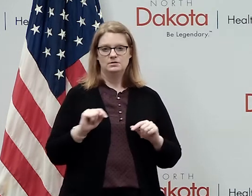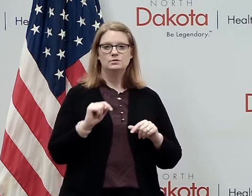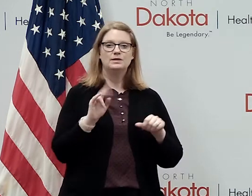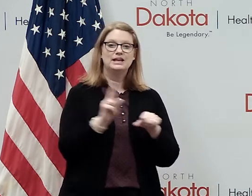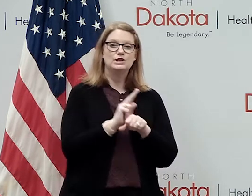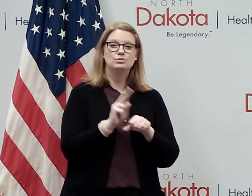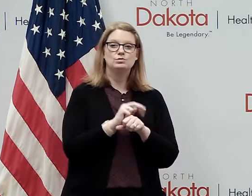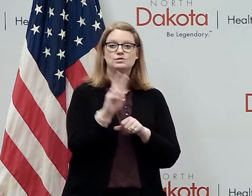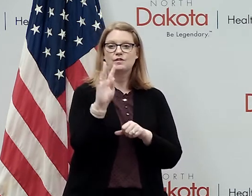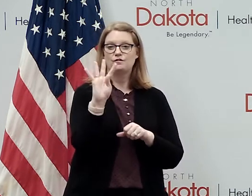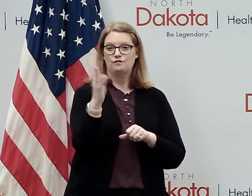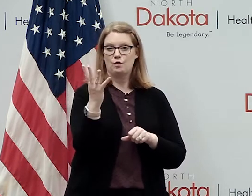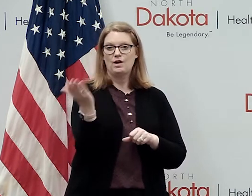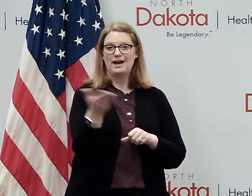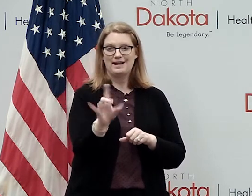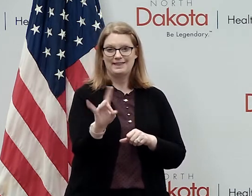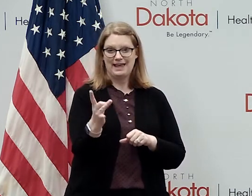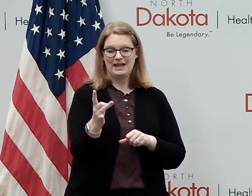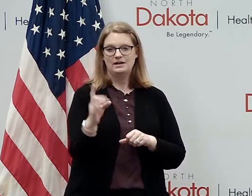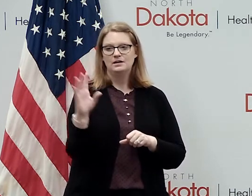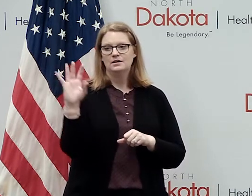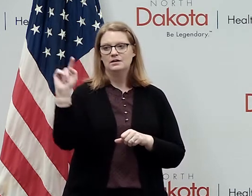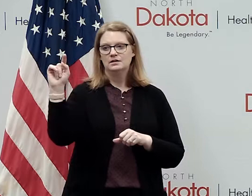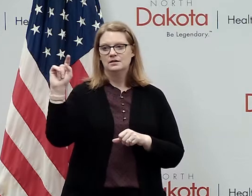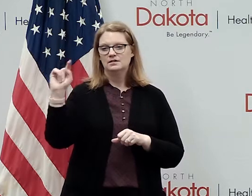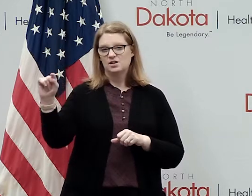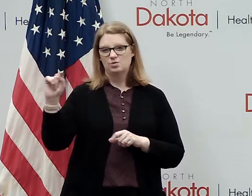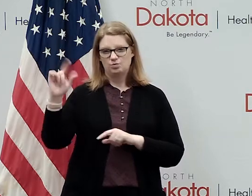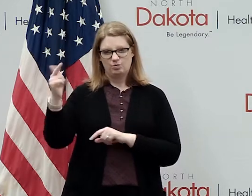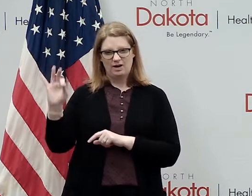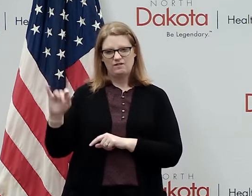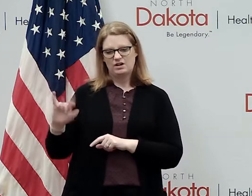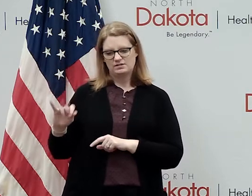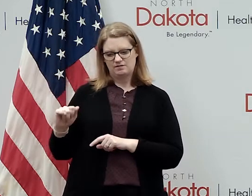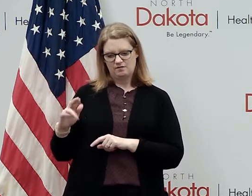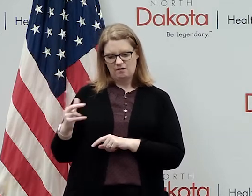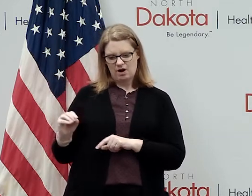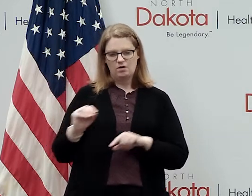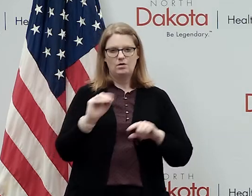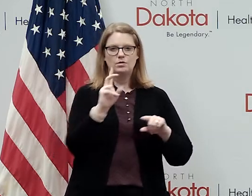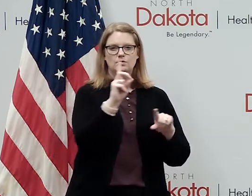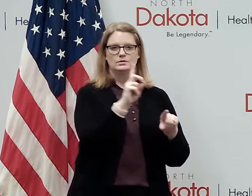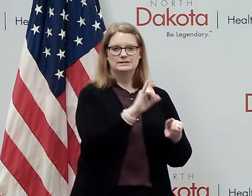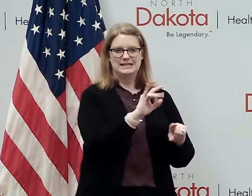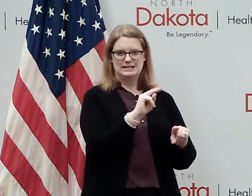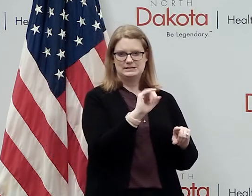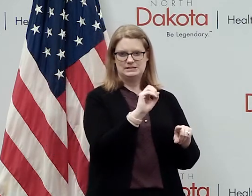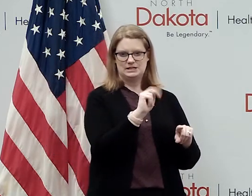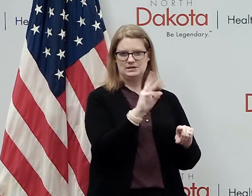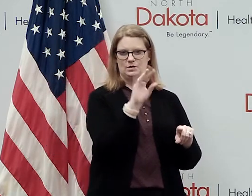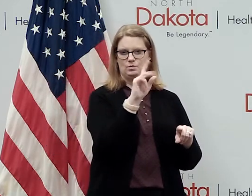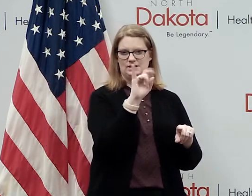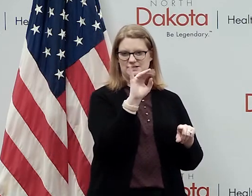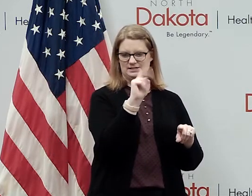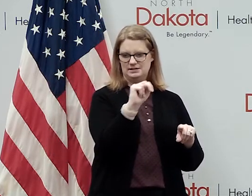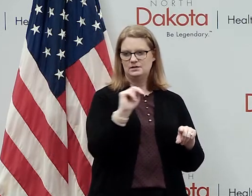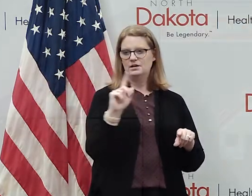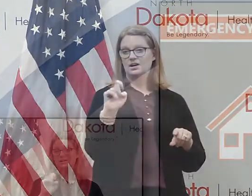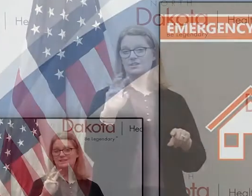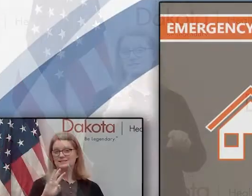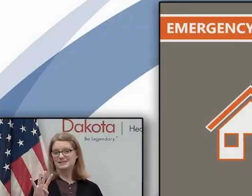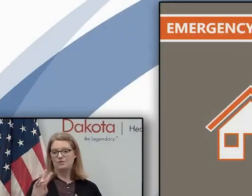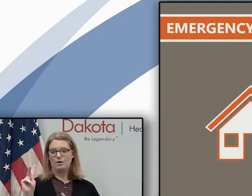locations, so scattered sites were set up in Fargo, Grand Forks, Bismarck, and Williston. In total to date, 164